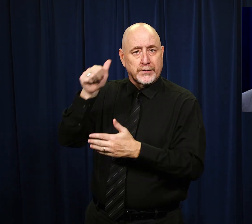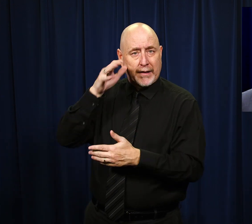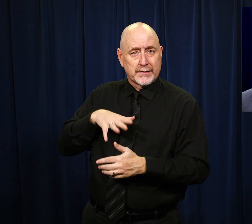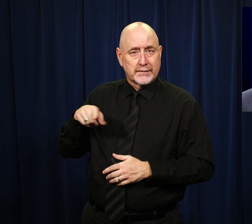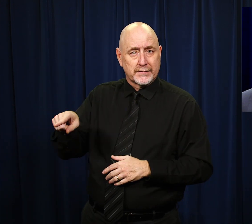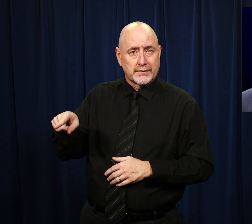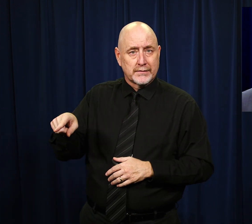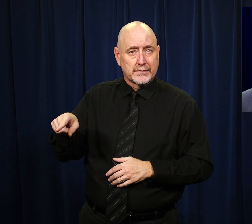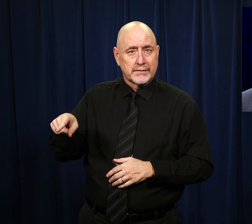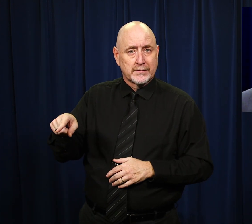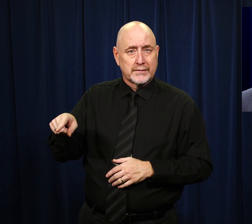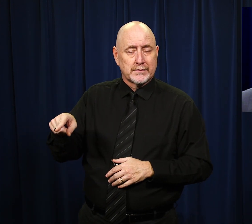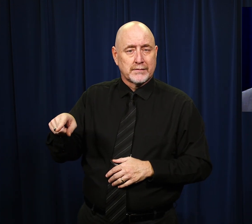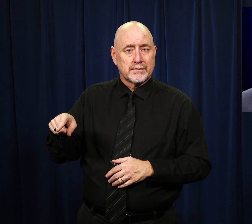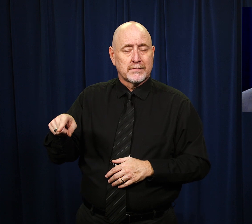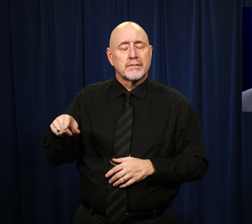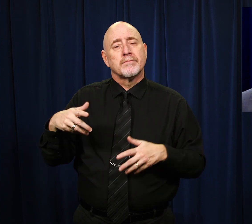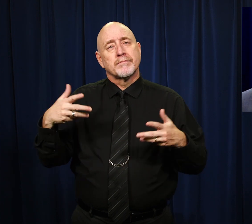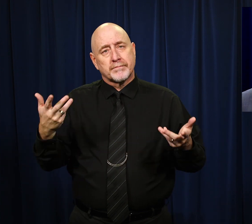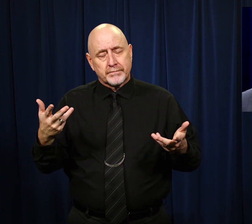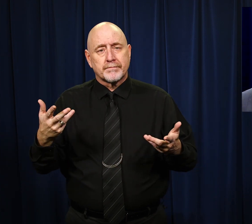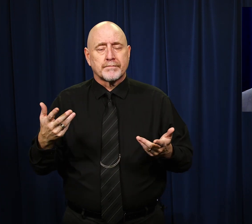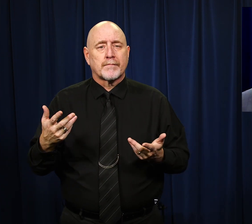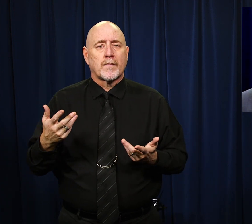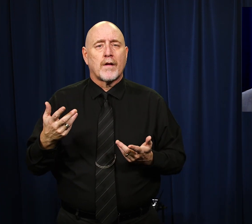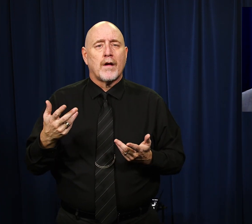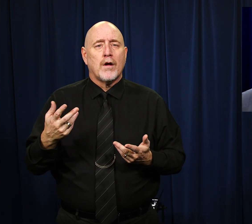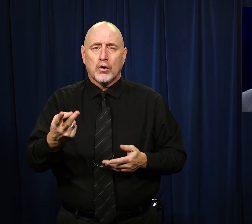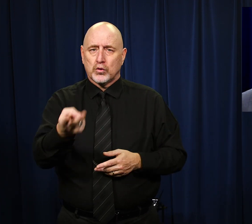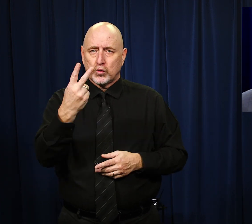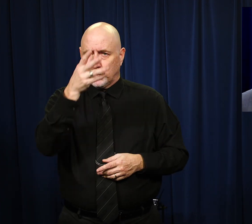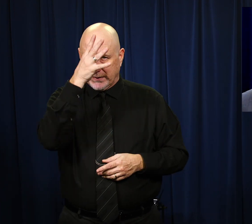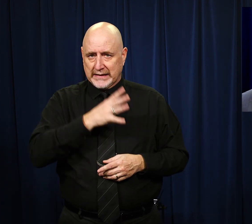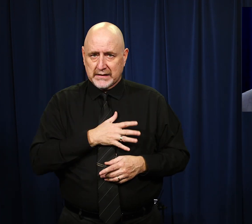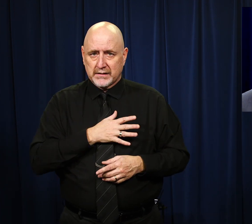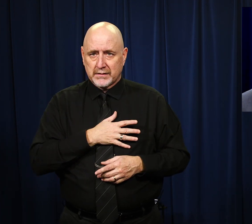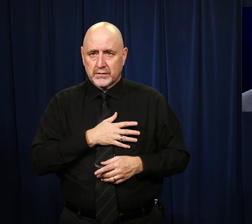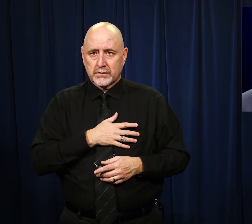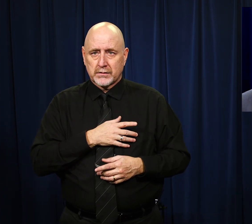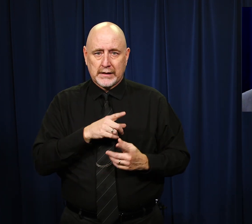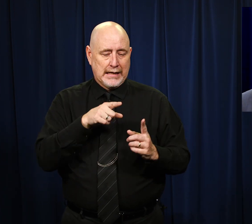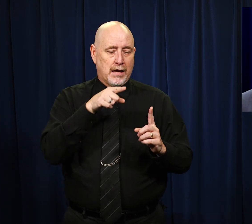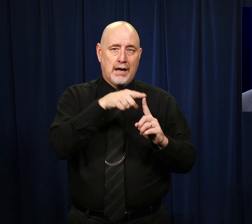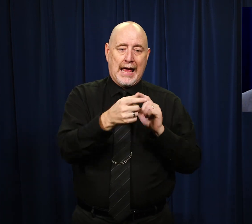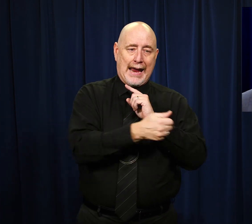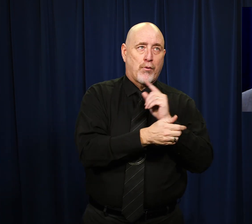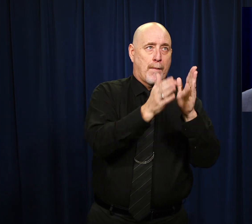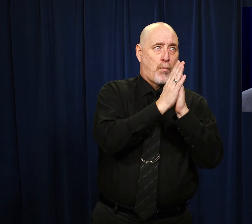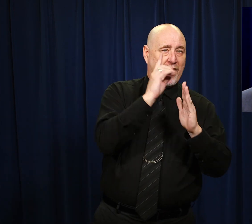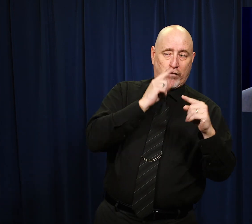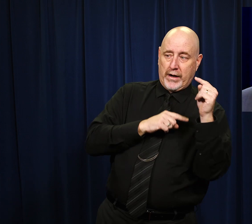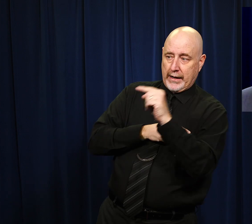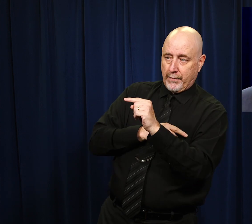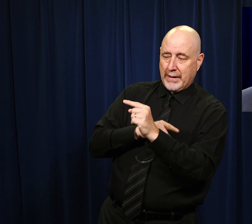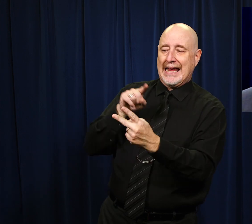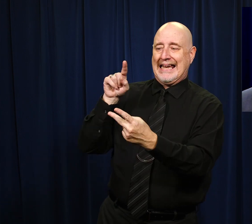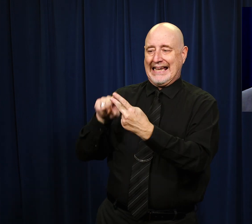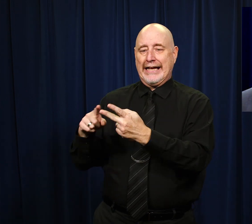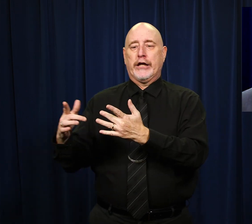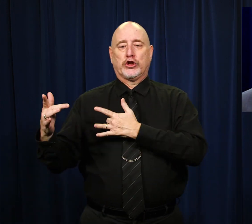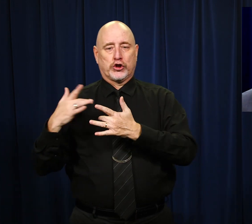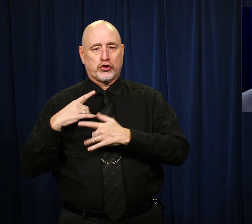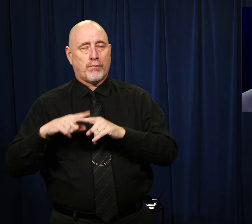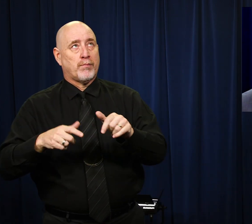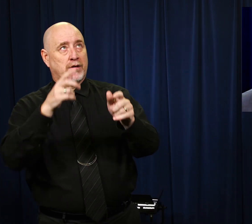man. And so we have here two men, if you will, one praying for him, and this one then being concerned, but